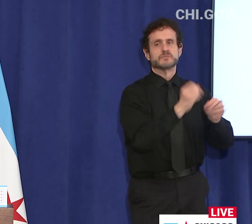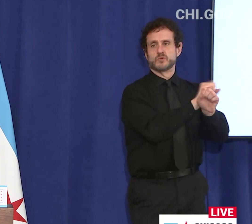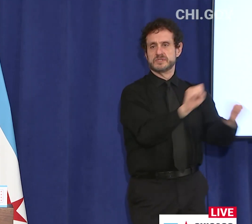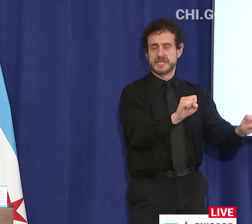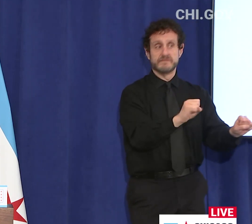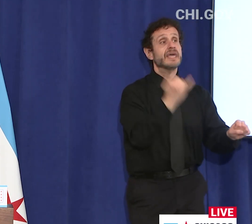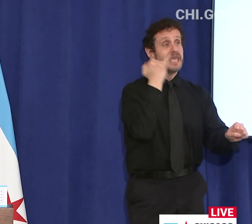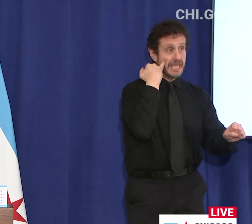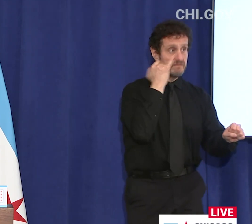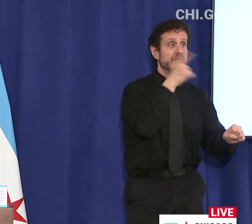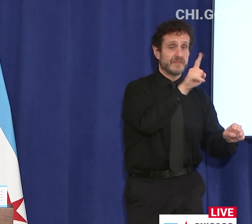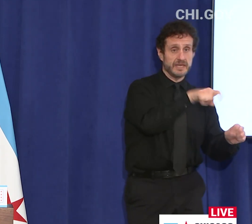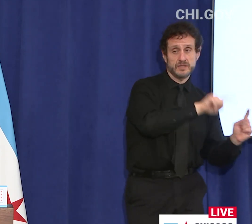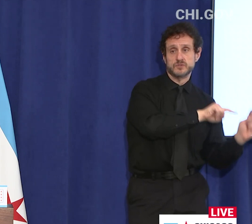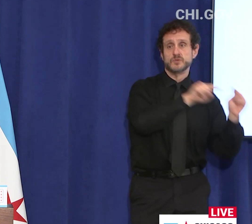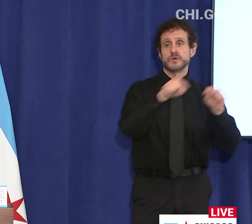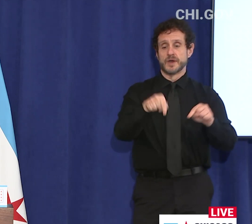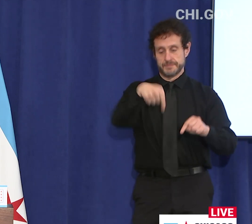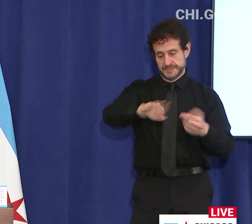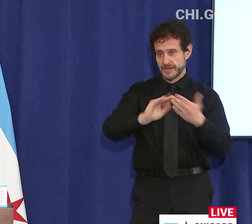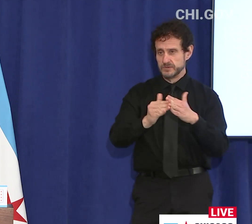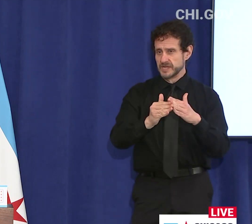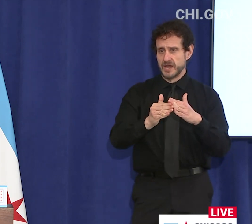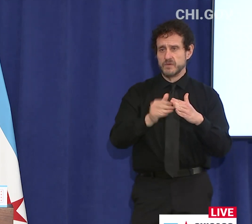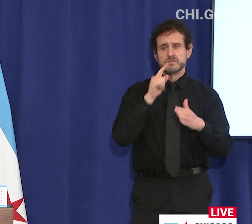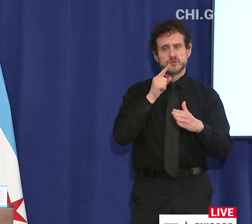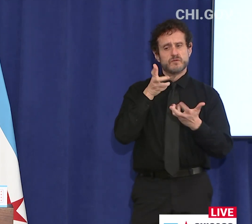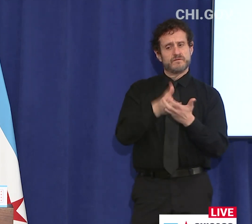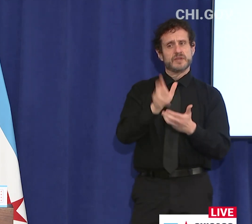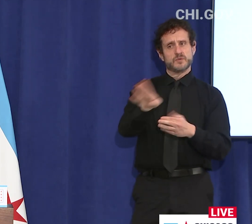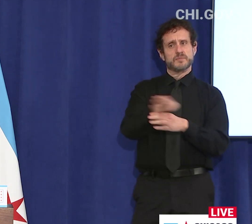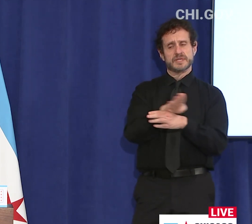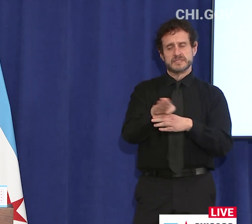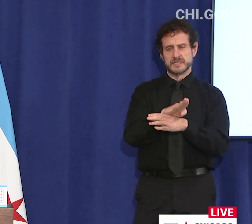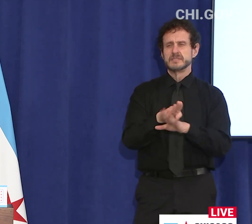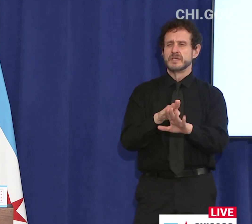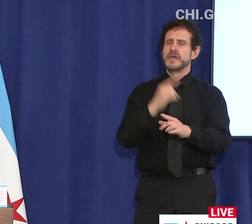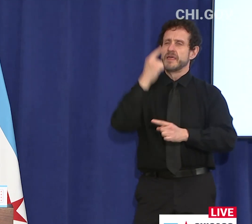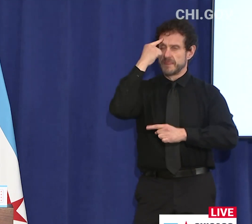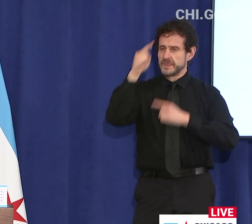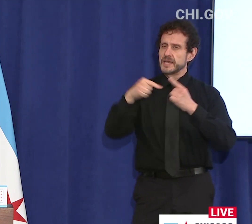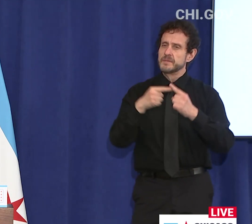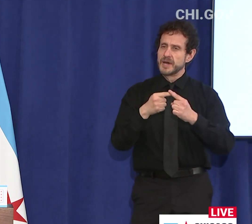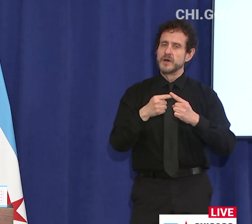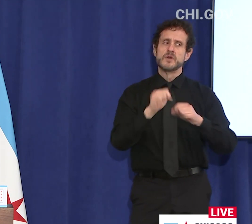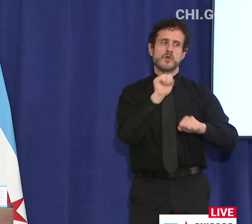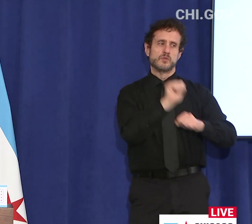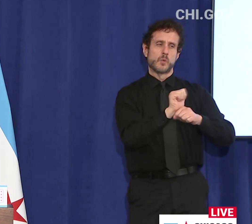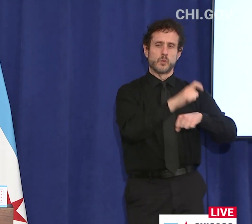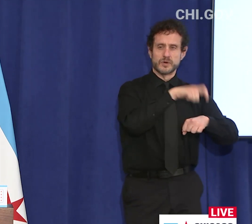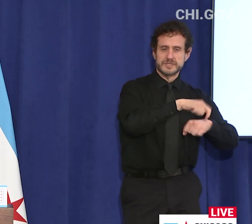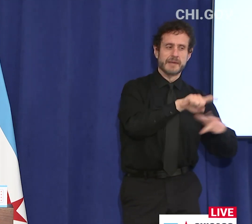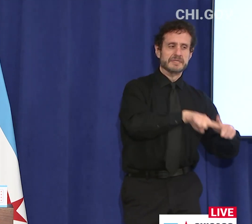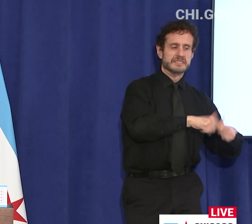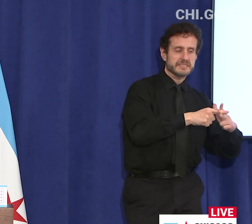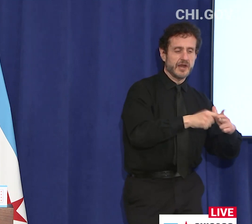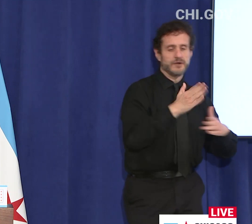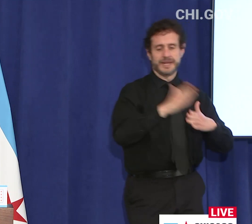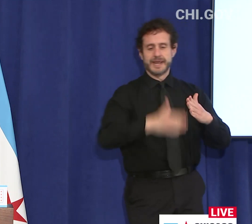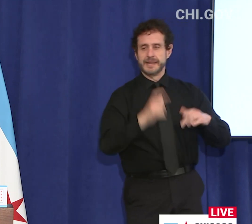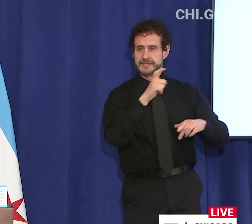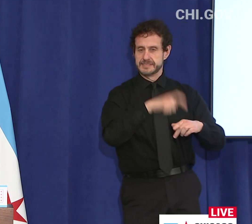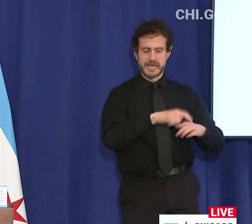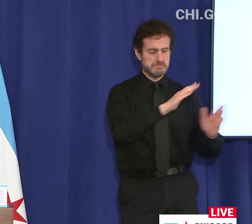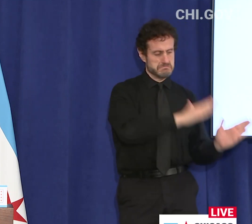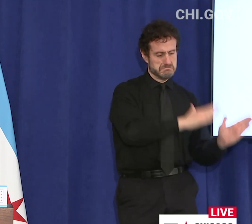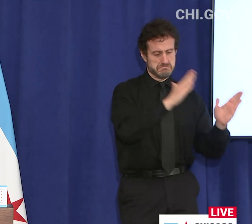downtown for reasons that make sense from a business standpoint, think about staggering the starts and stop times so